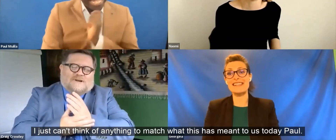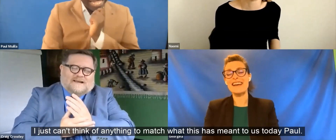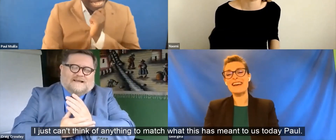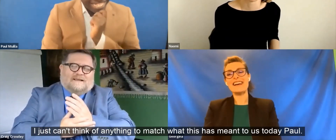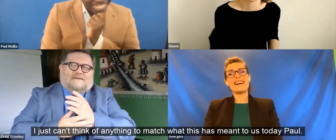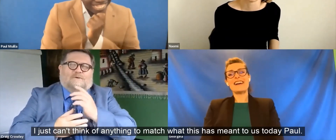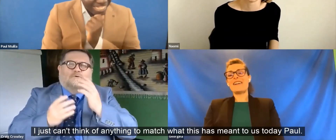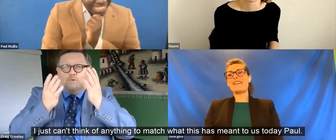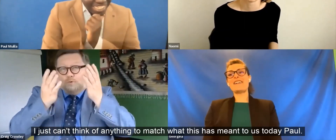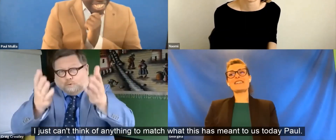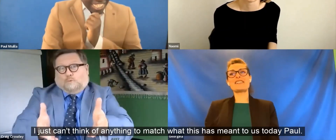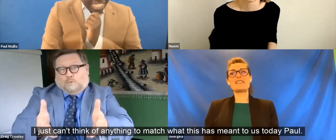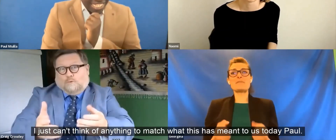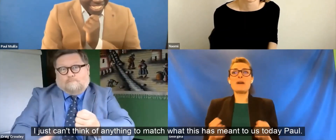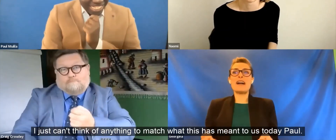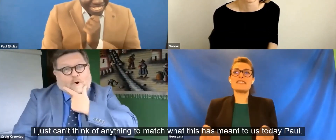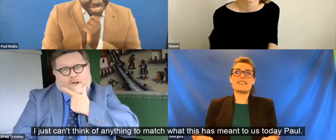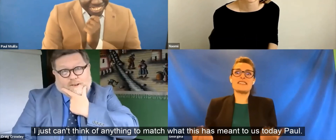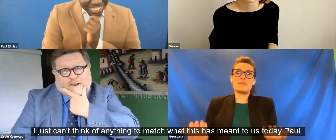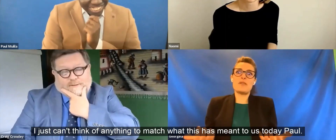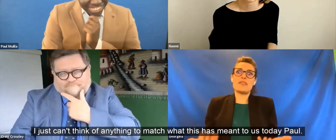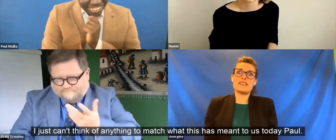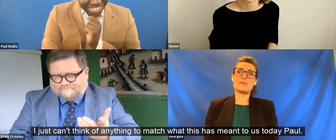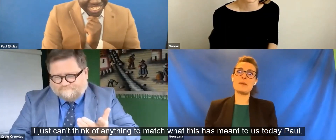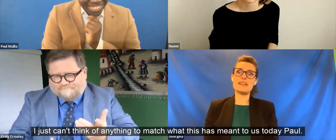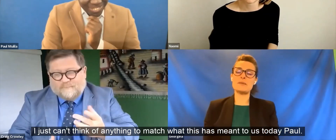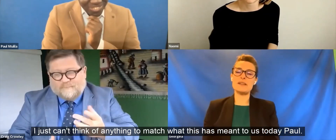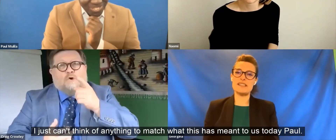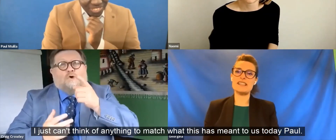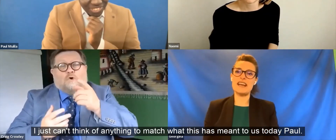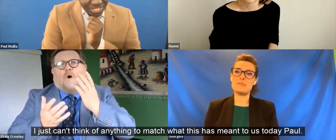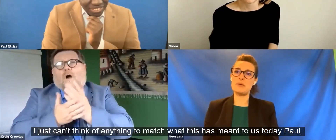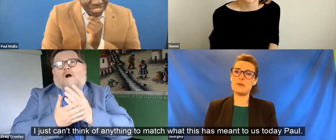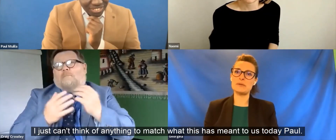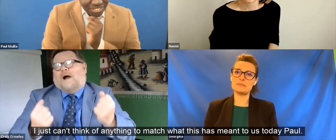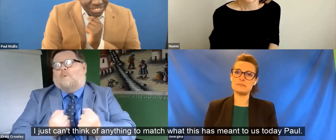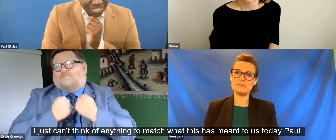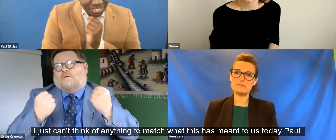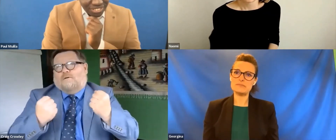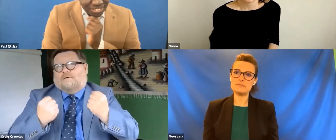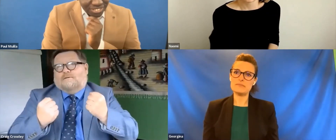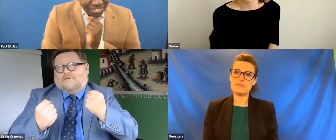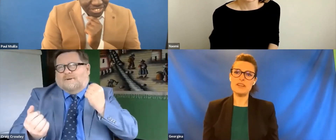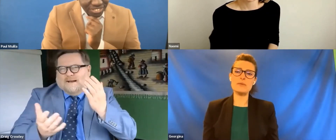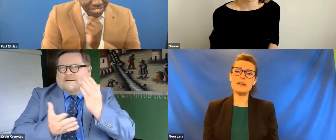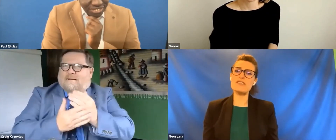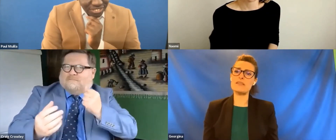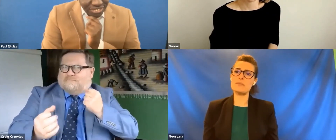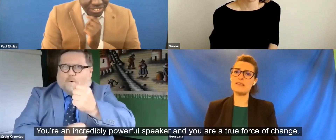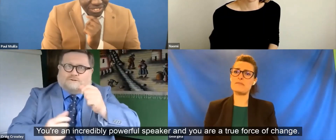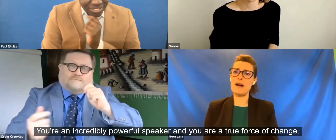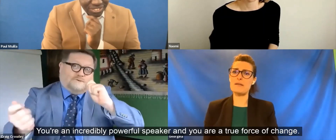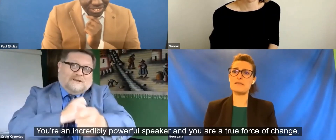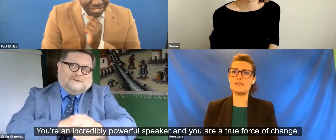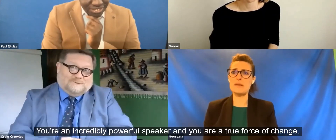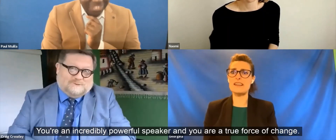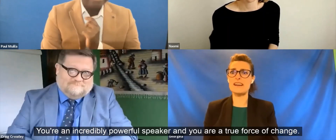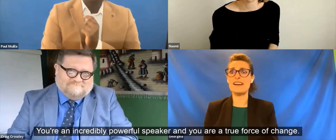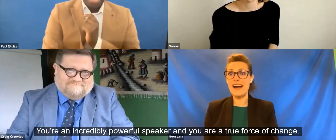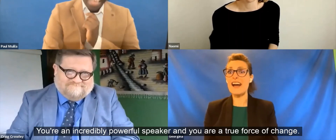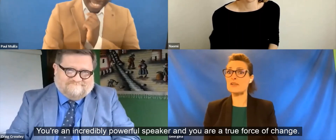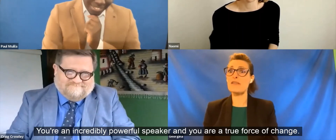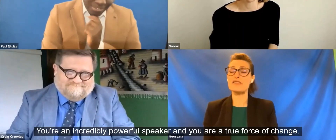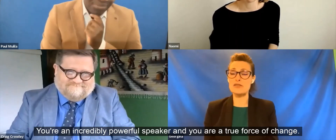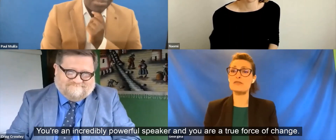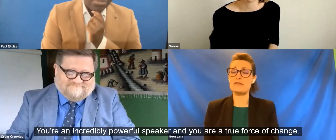many to just match what this has meant to us today, Paul. You're an incredibly powerful